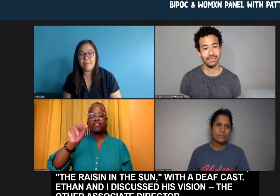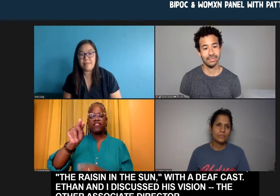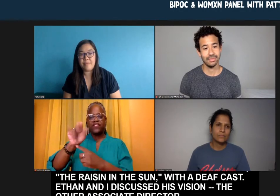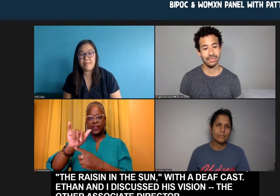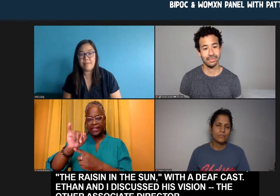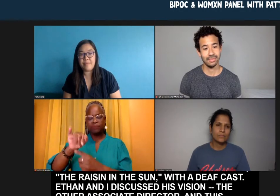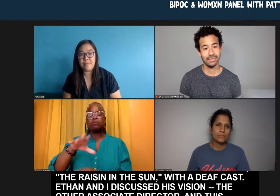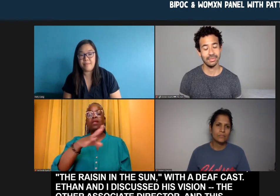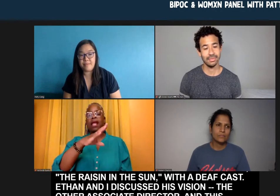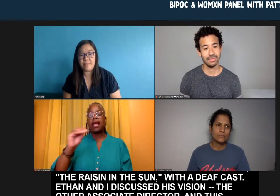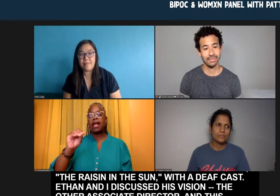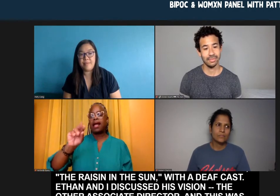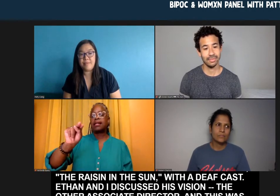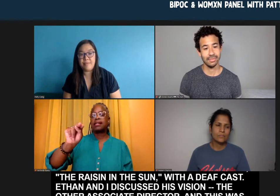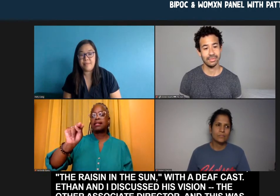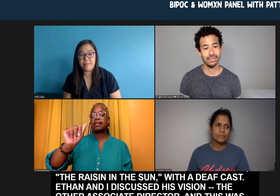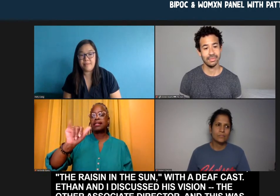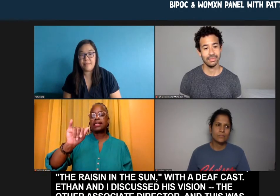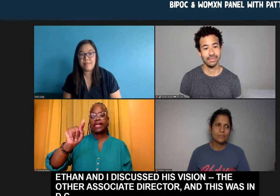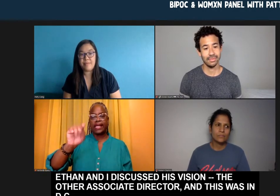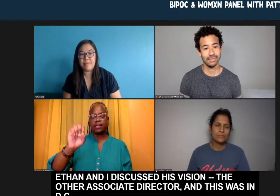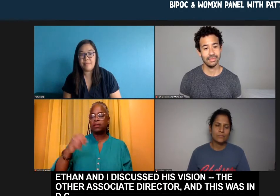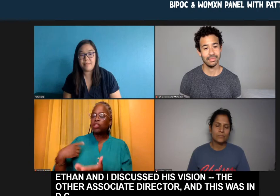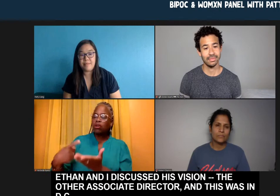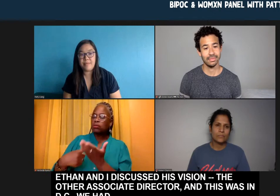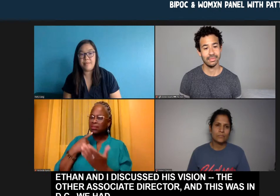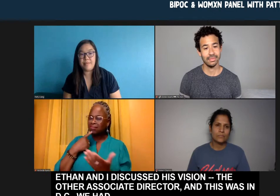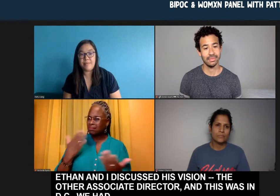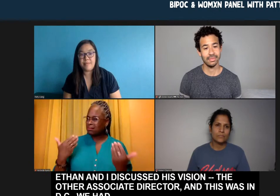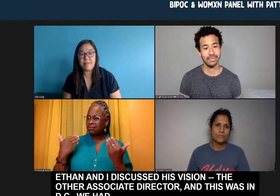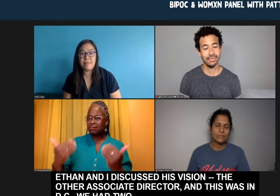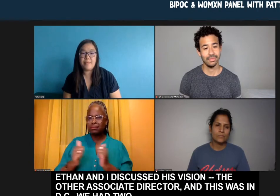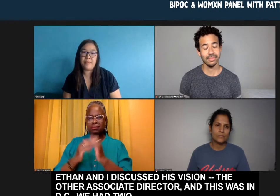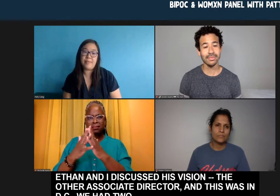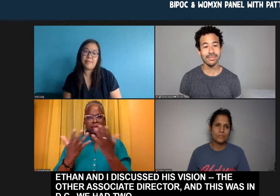voice performers. One was Tiffany, and then the other was Nate.